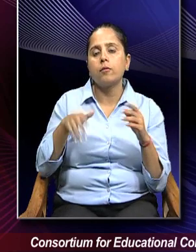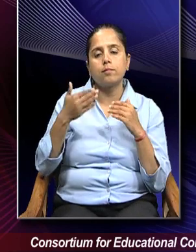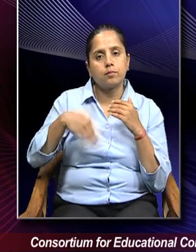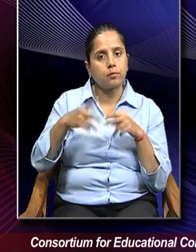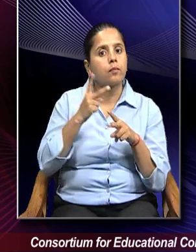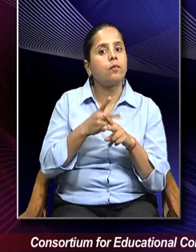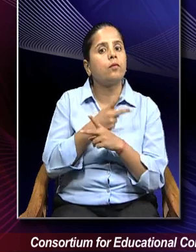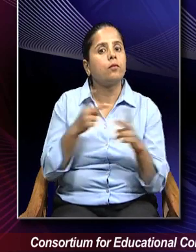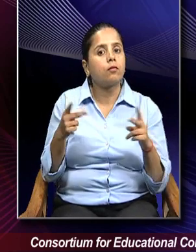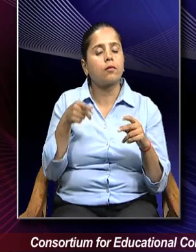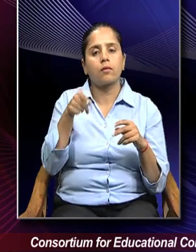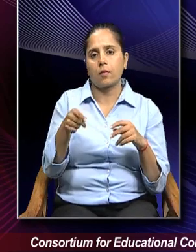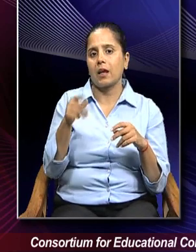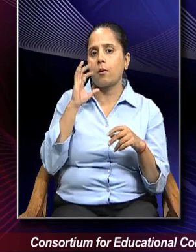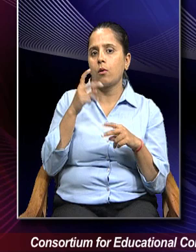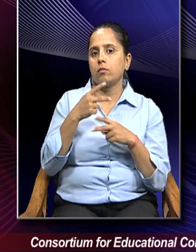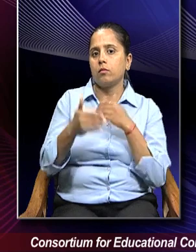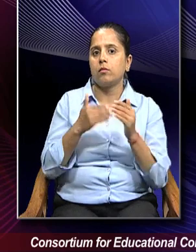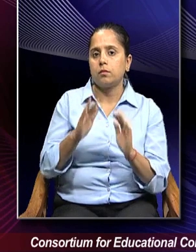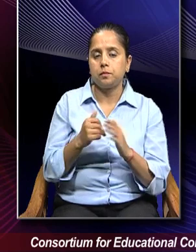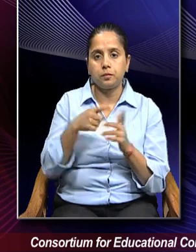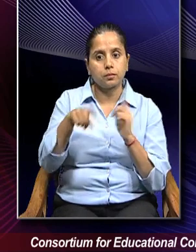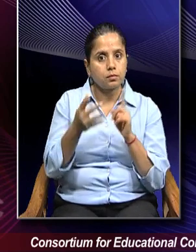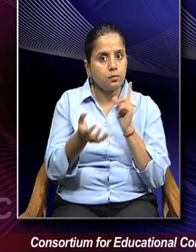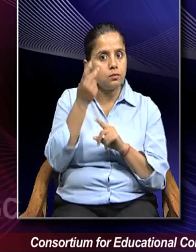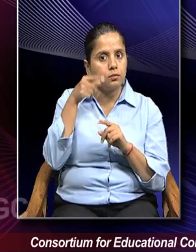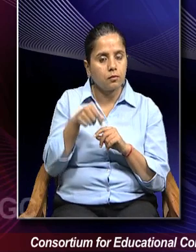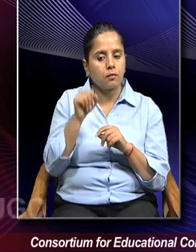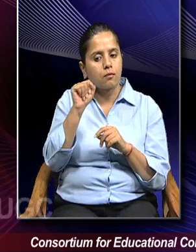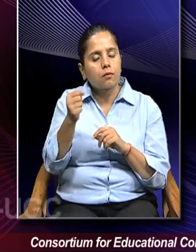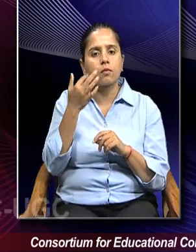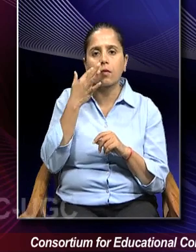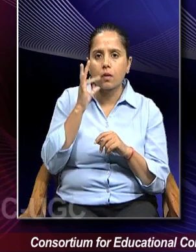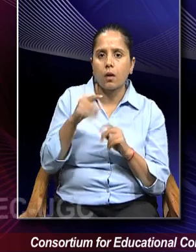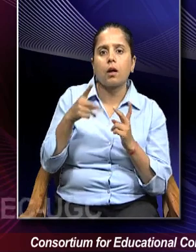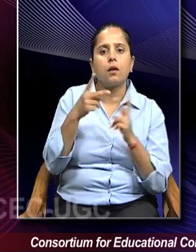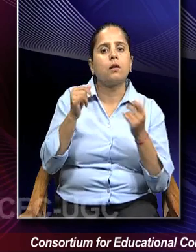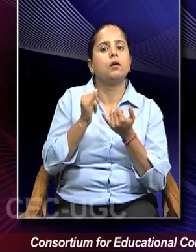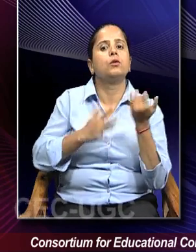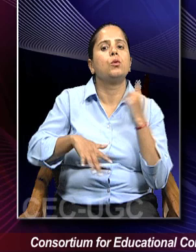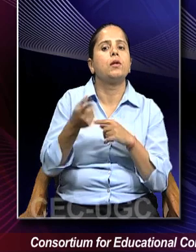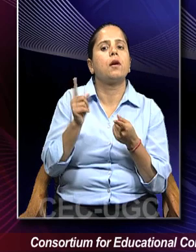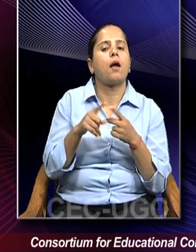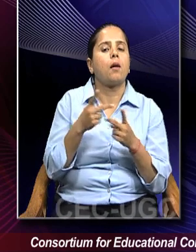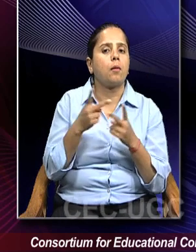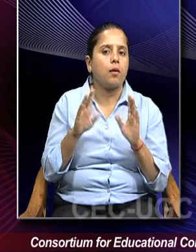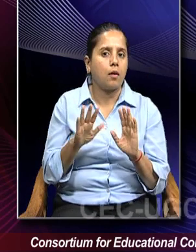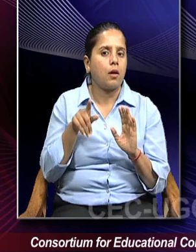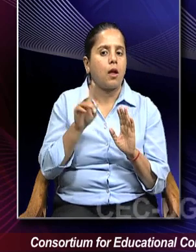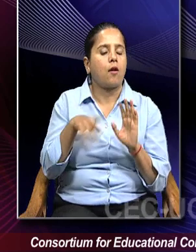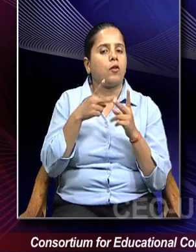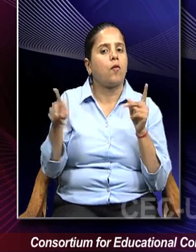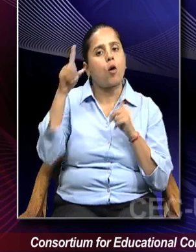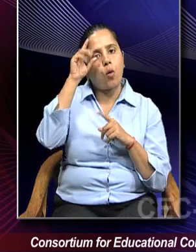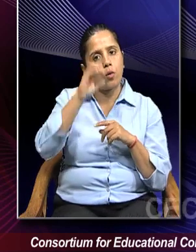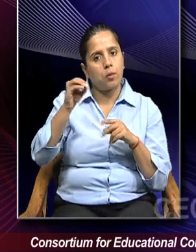continuity is maintained. So, you find it to be a perennial kind of situation where you have different